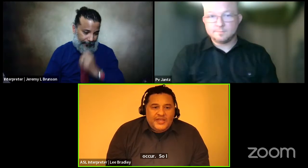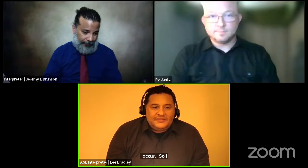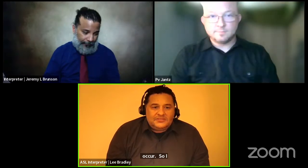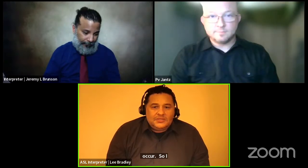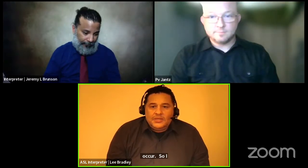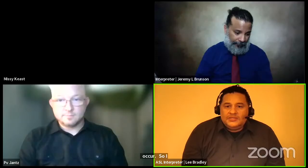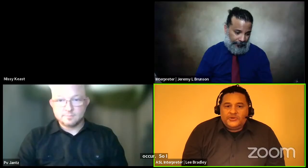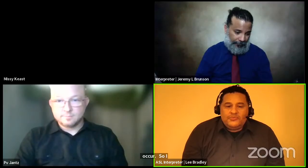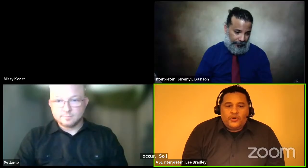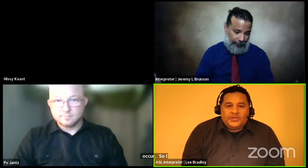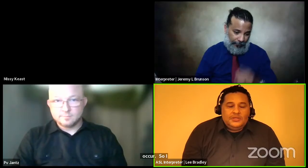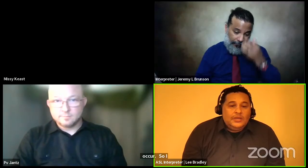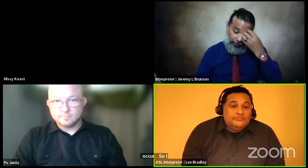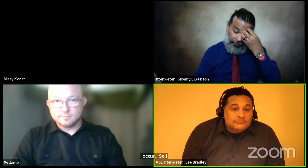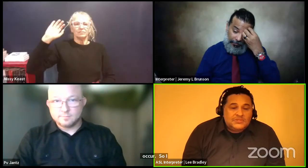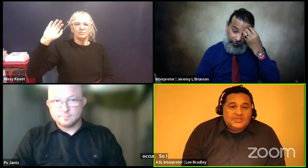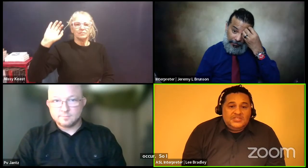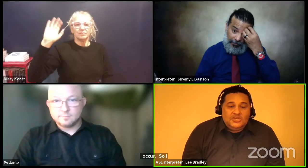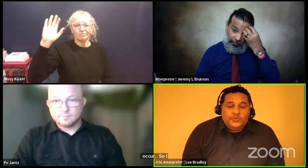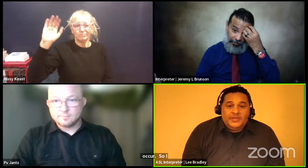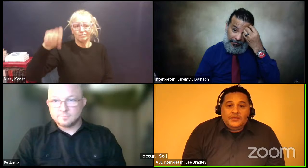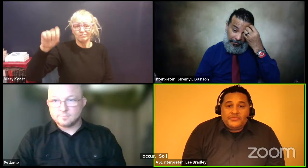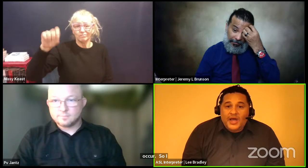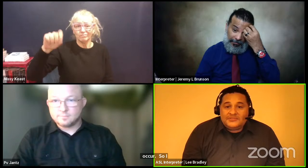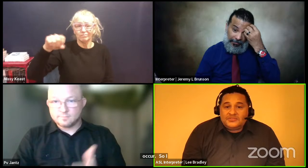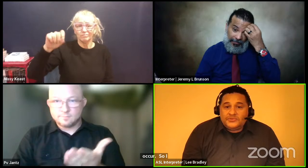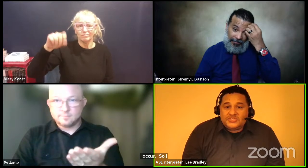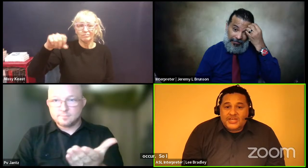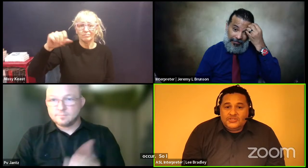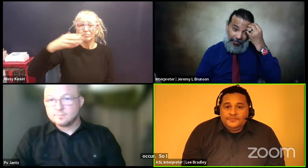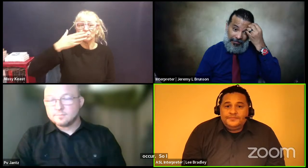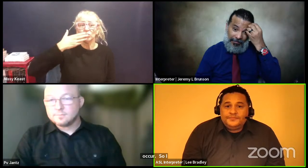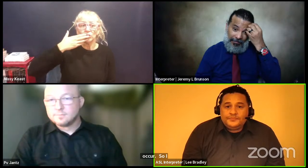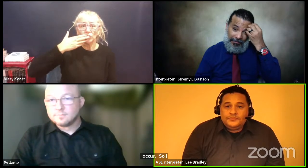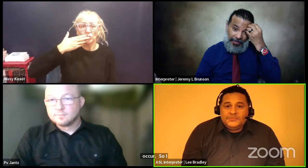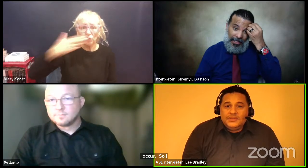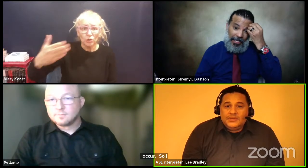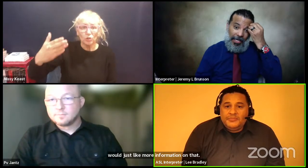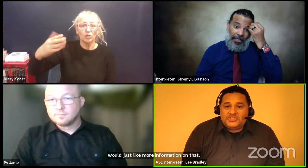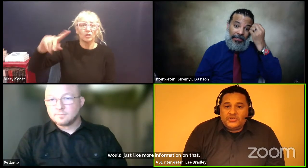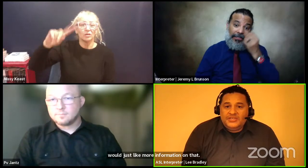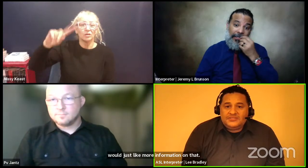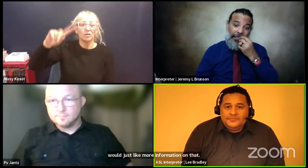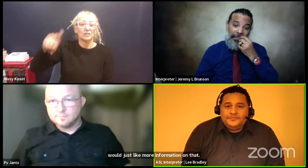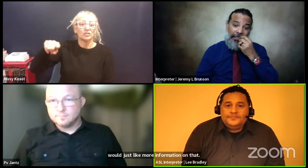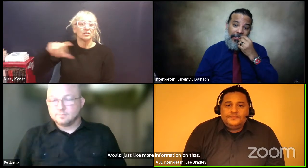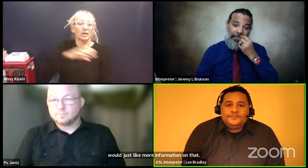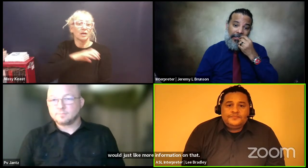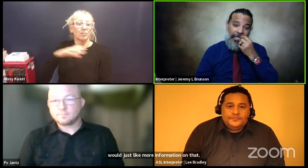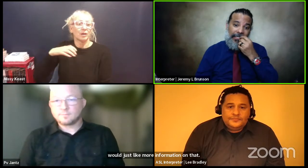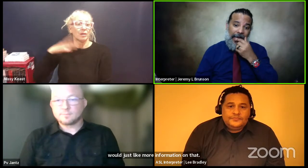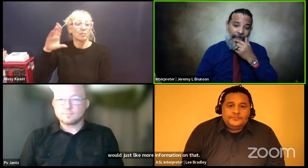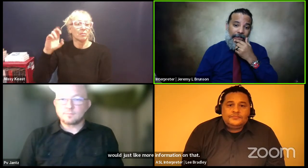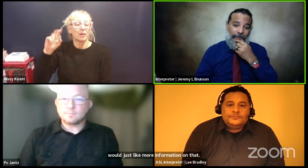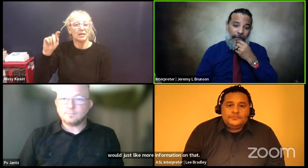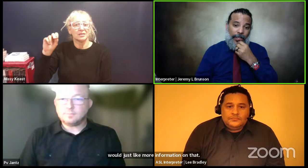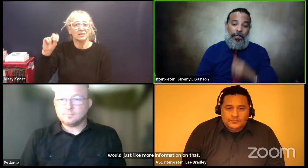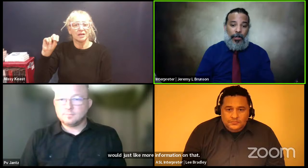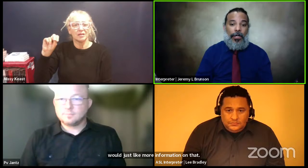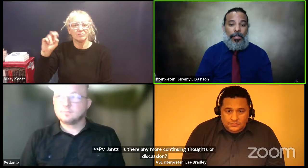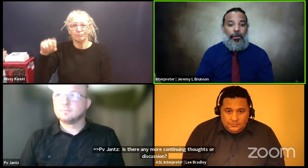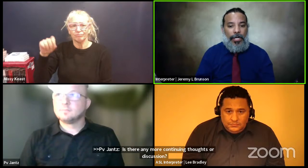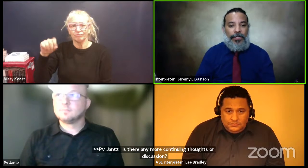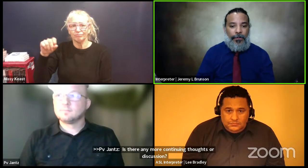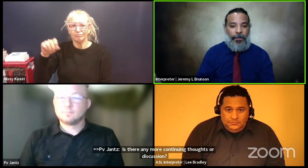Commissioner Jantz, is there any more continuing thoughts or discussion? Commissioner Keast? Yes, that was a